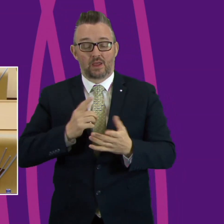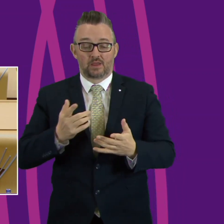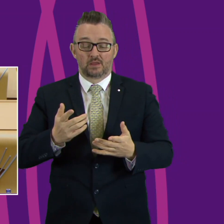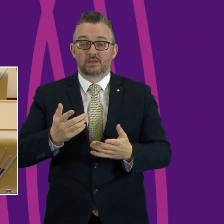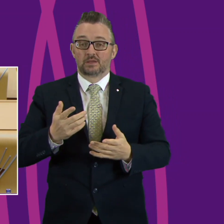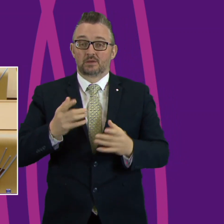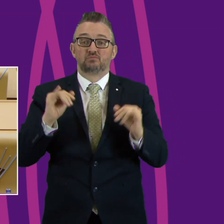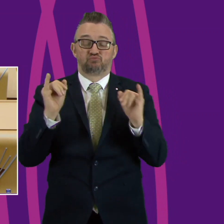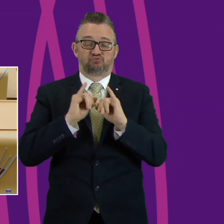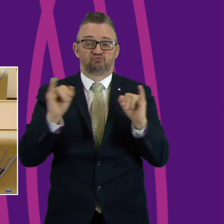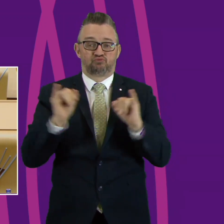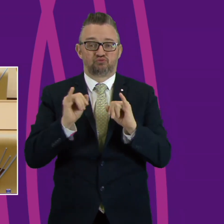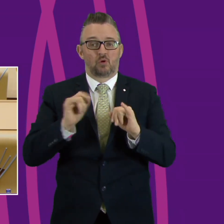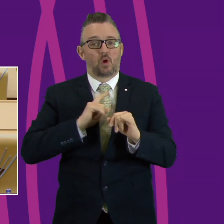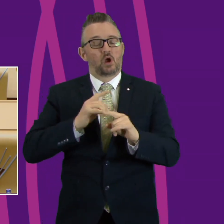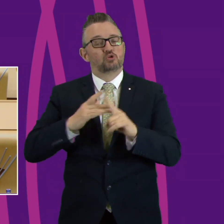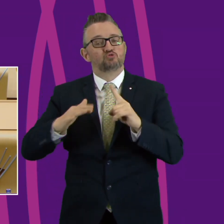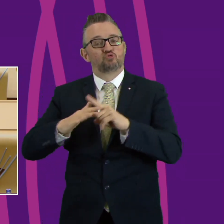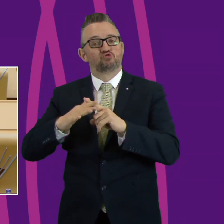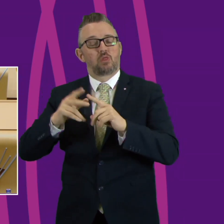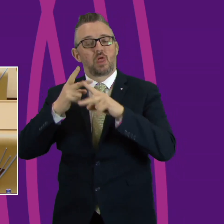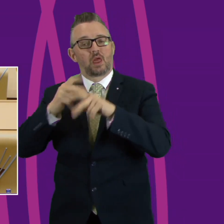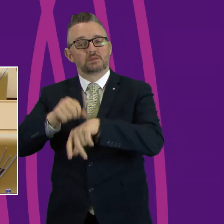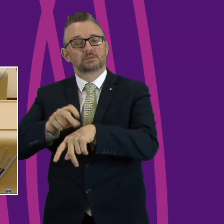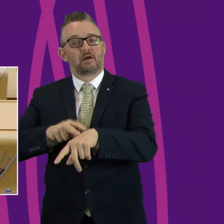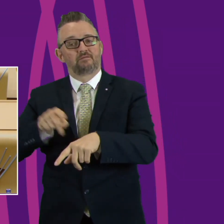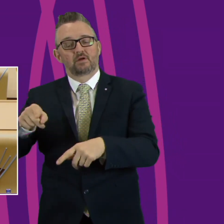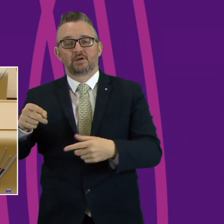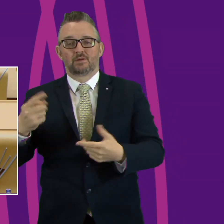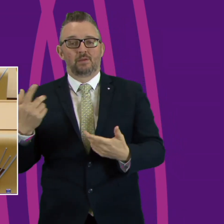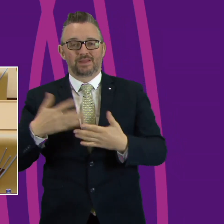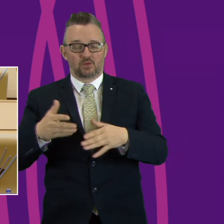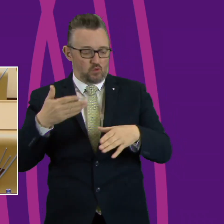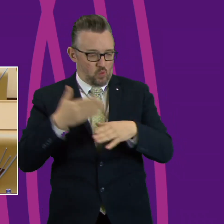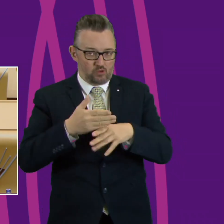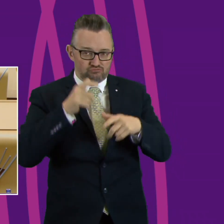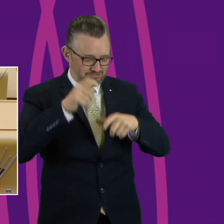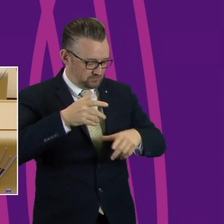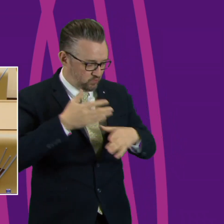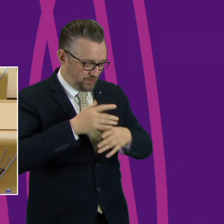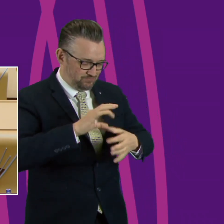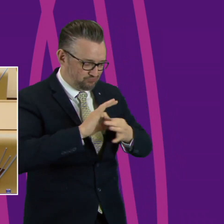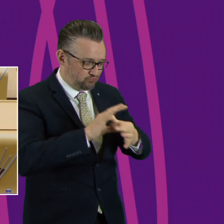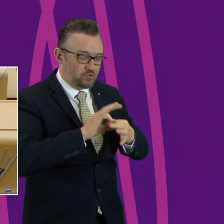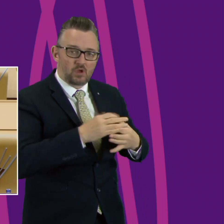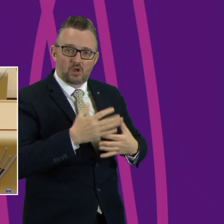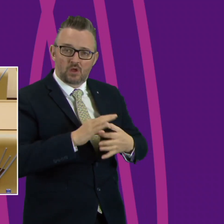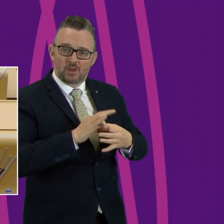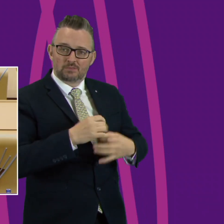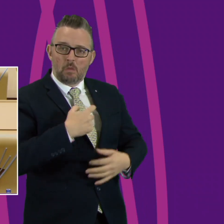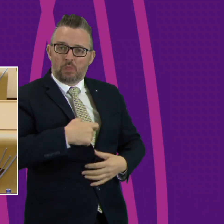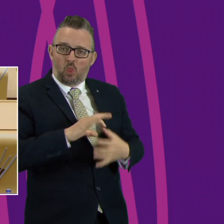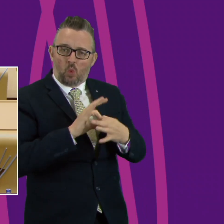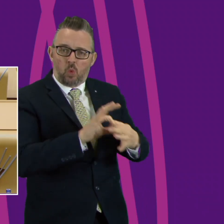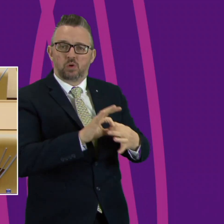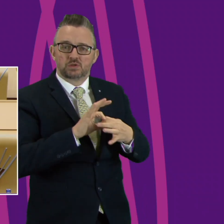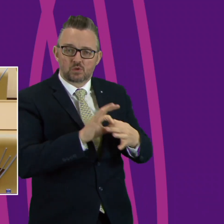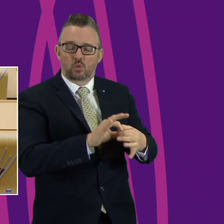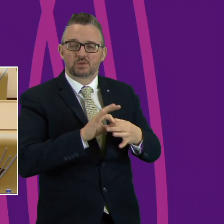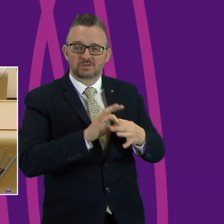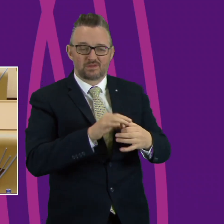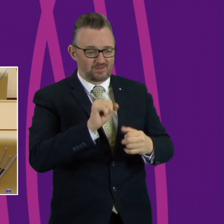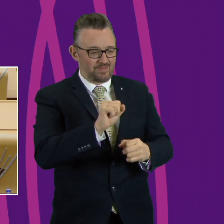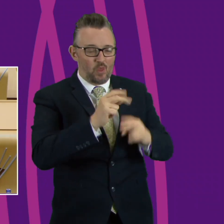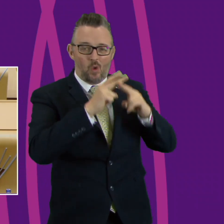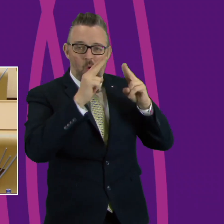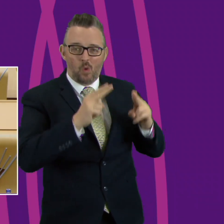actually for many social care staff in working with residents that they become very close to. It's the resident's home,